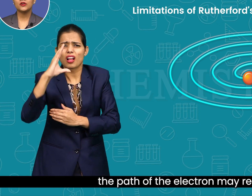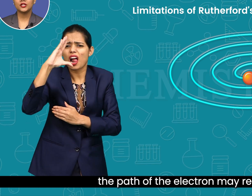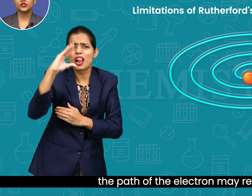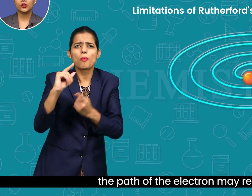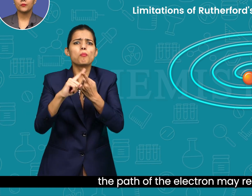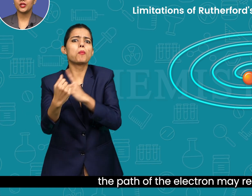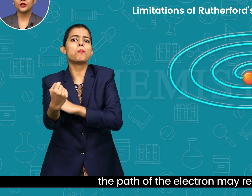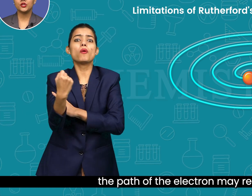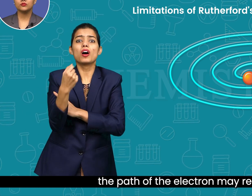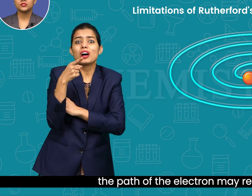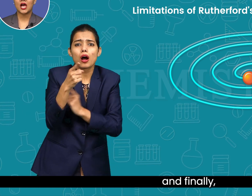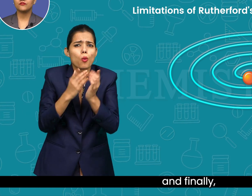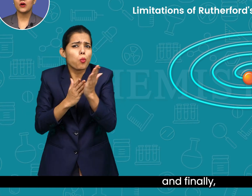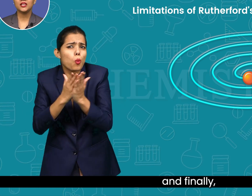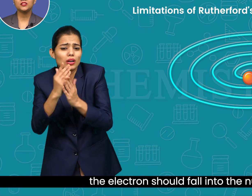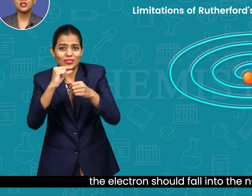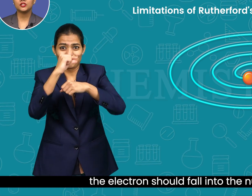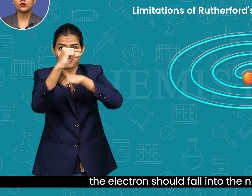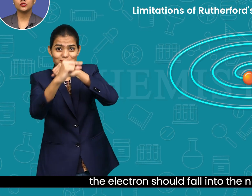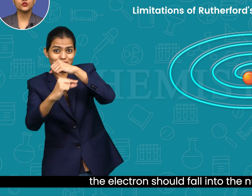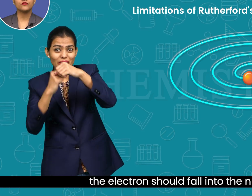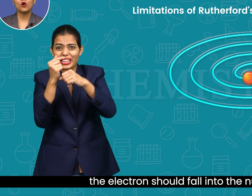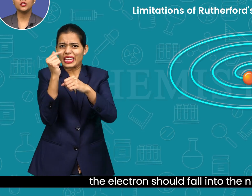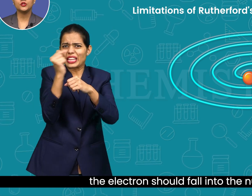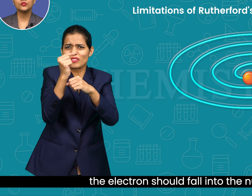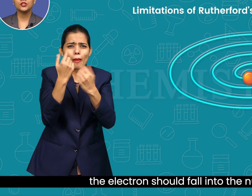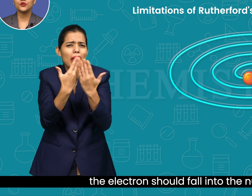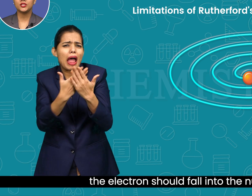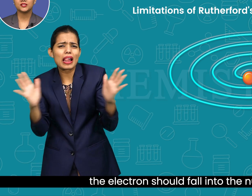path of electron may reduce and finally the electron should